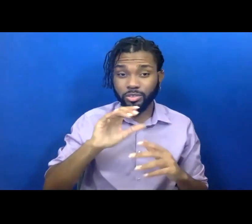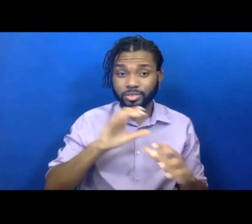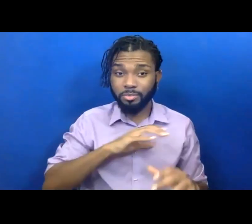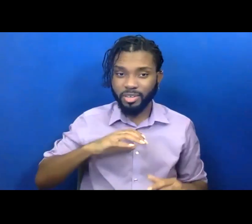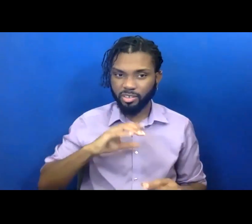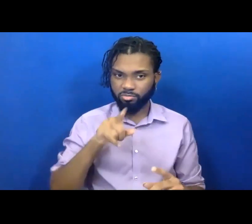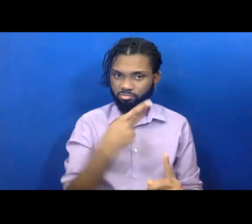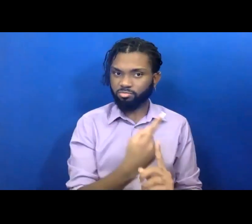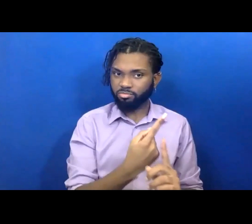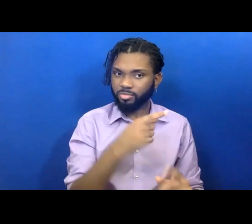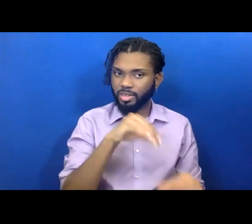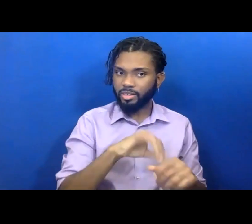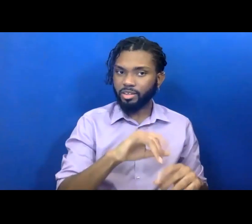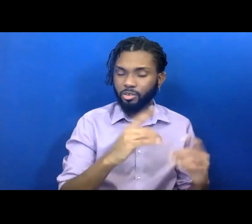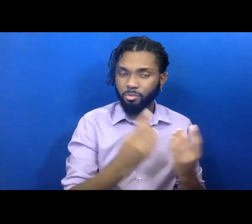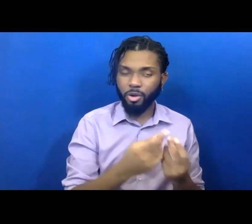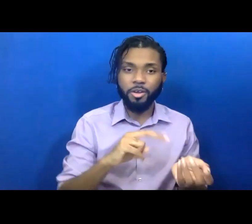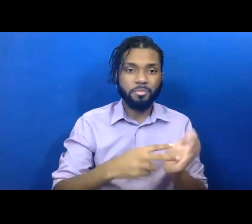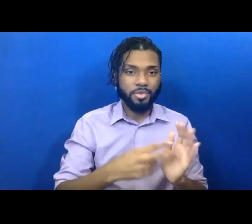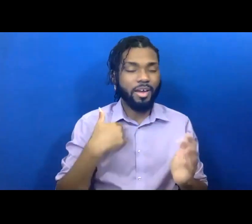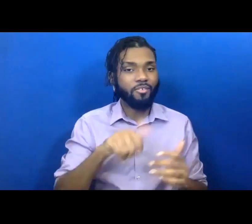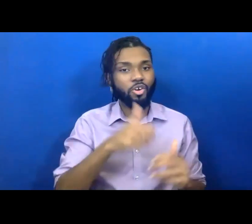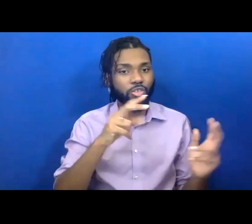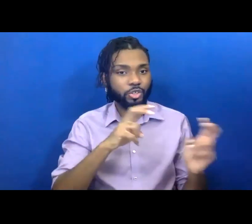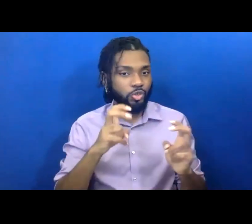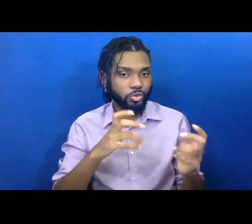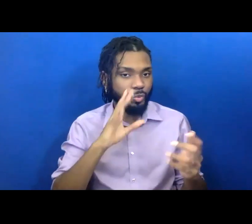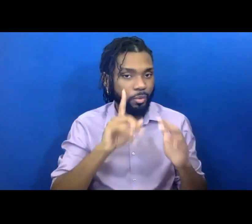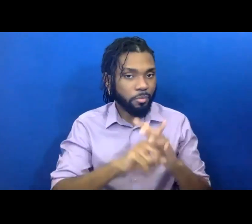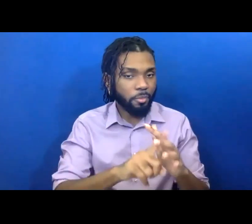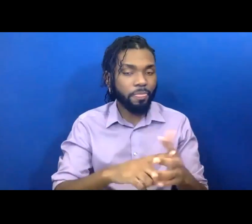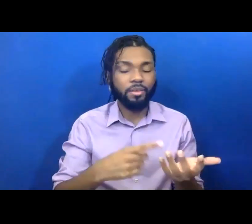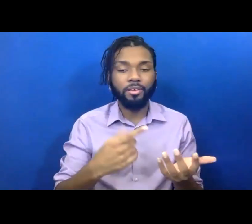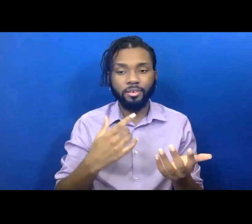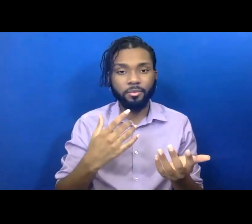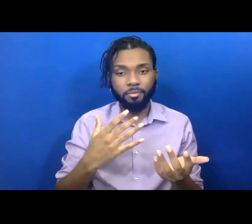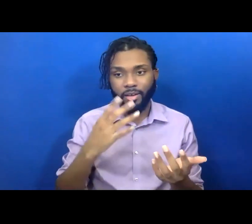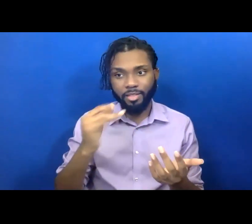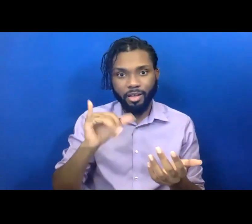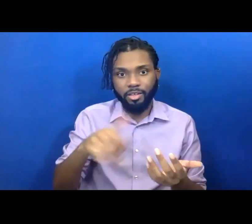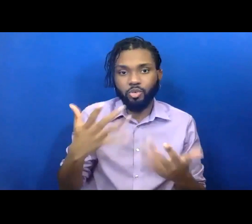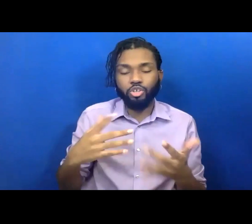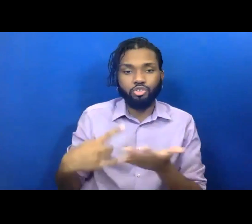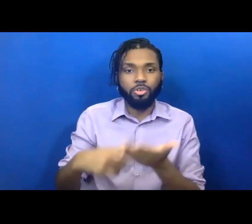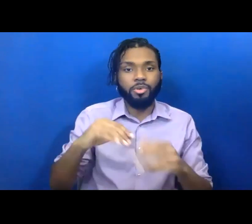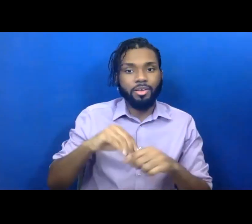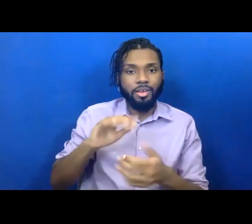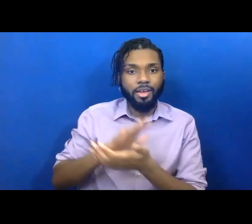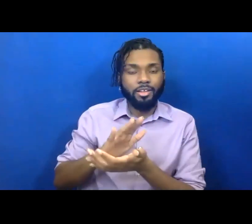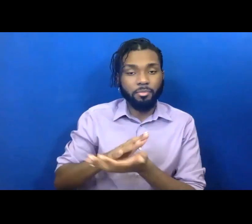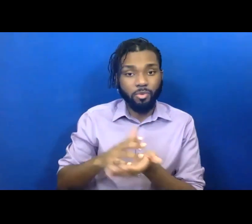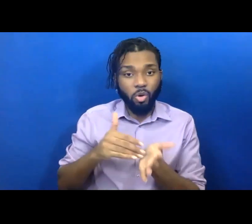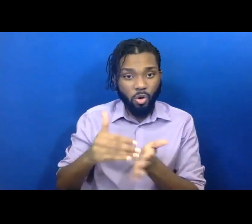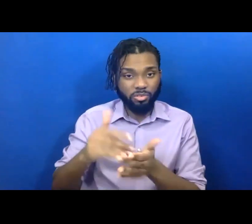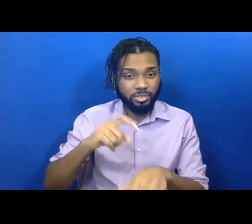sort of all of these other issues, the kinds of things that are widely talked about across academia and beyond, are in many cases left